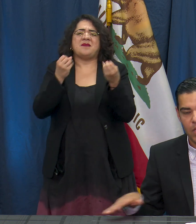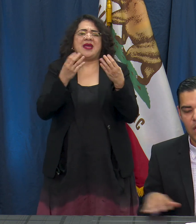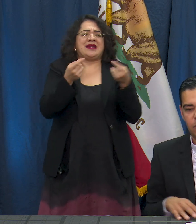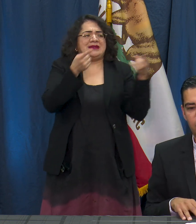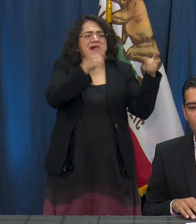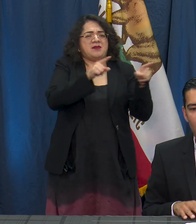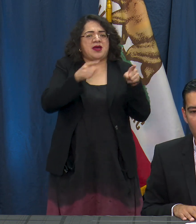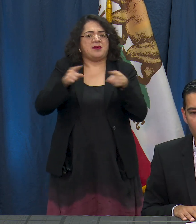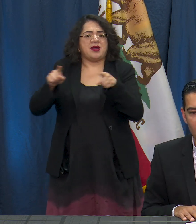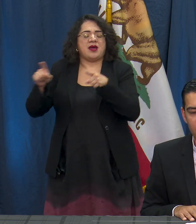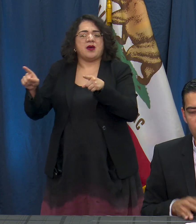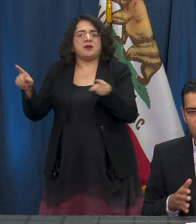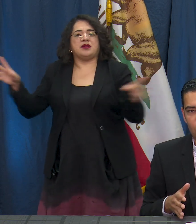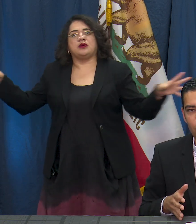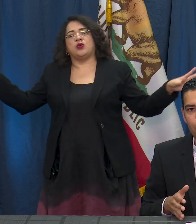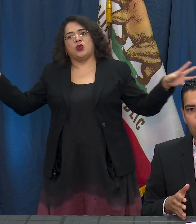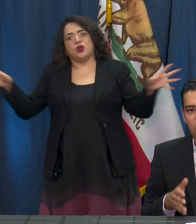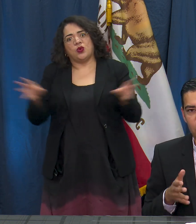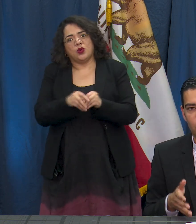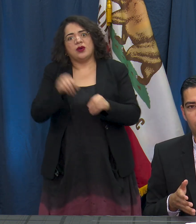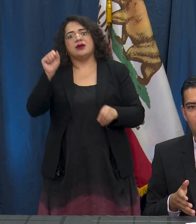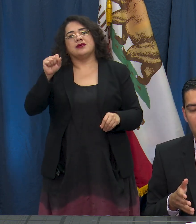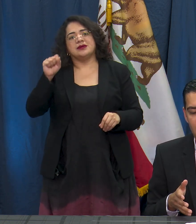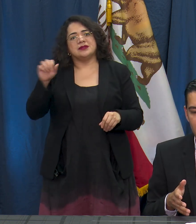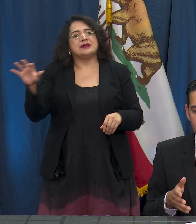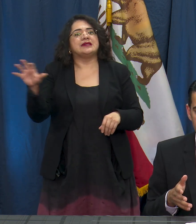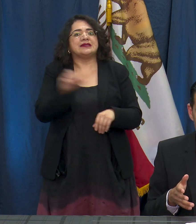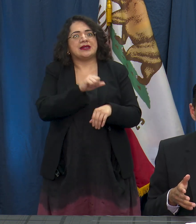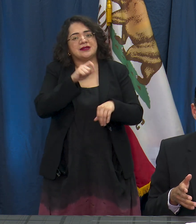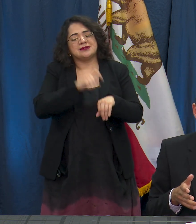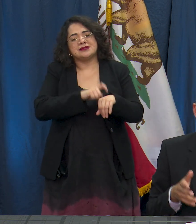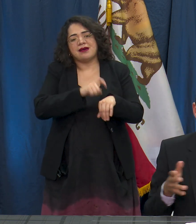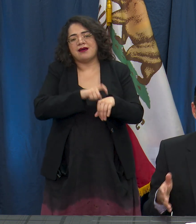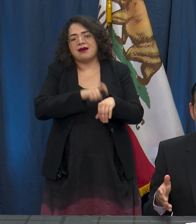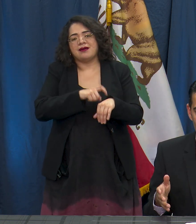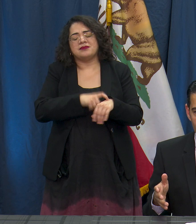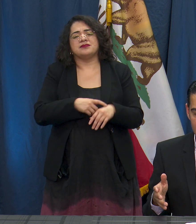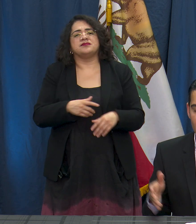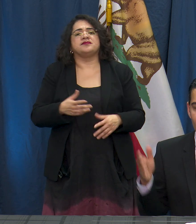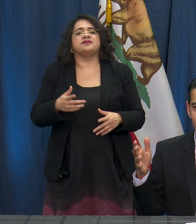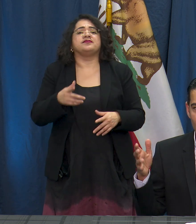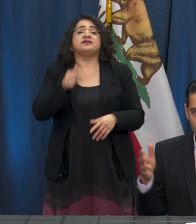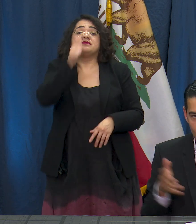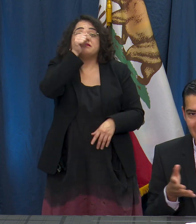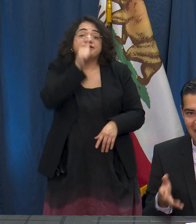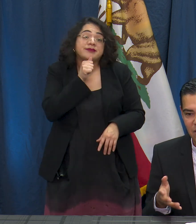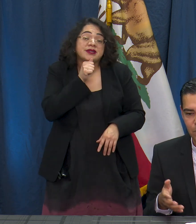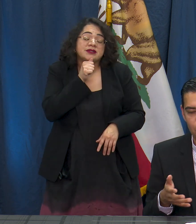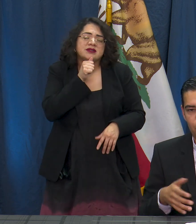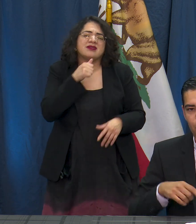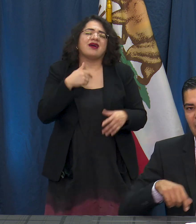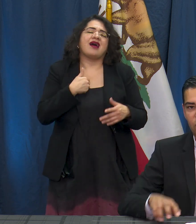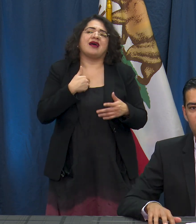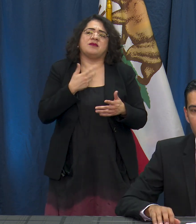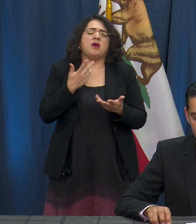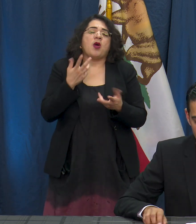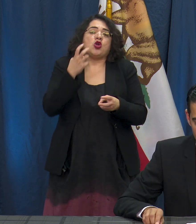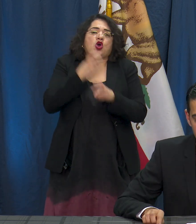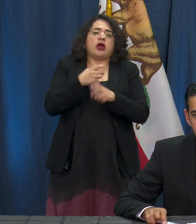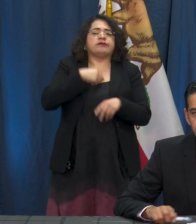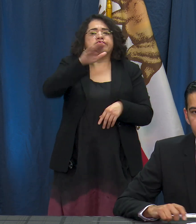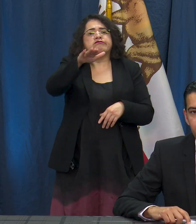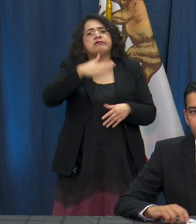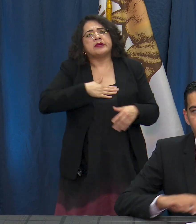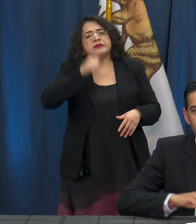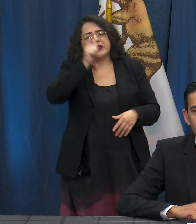time. And so I just encourage people to continue to be patient, and which I know is a hard ask, but we have to continue to do